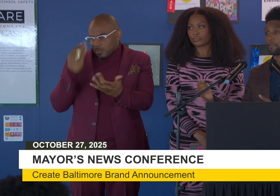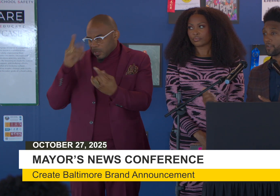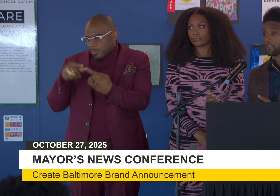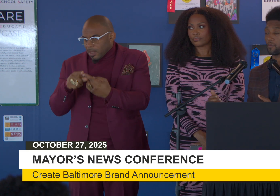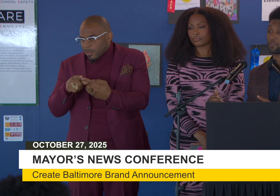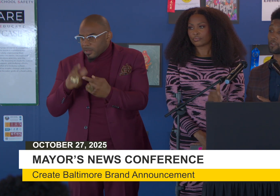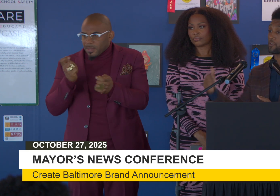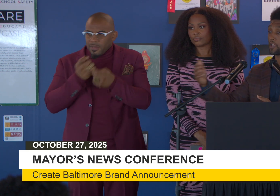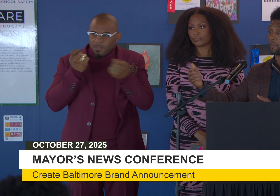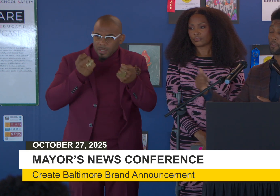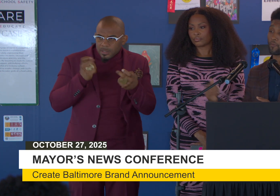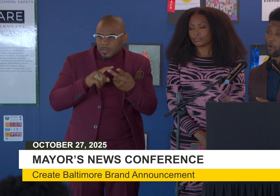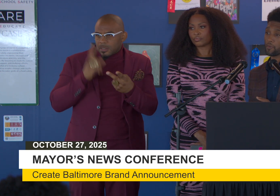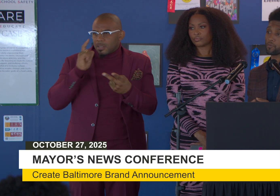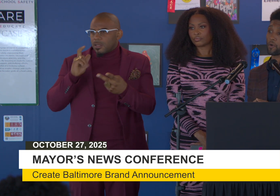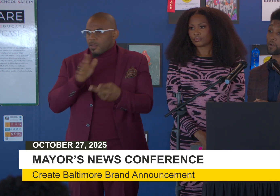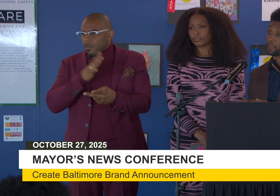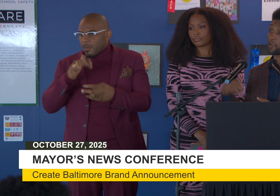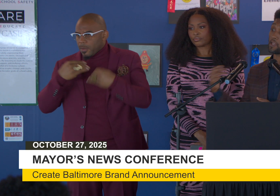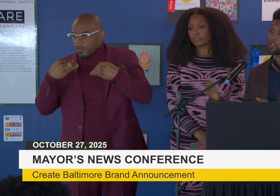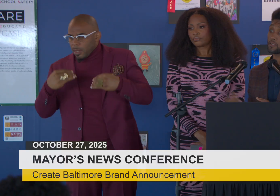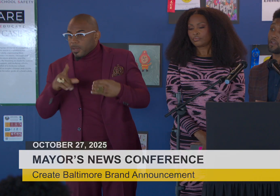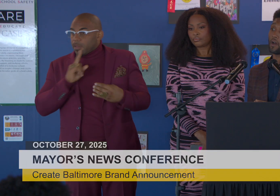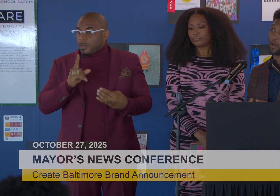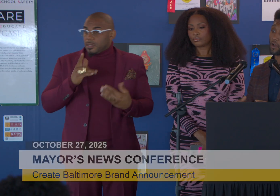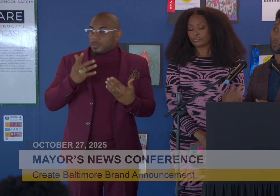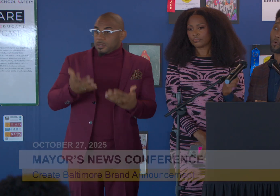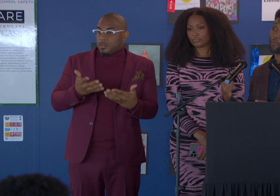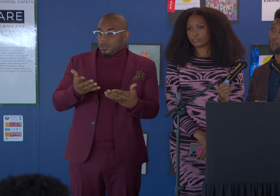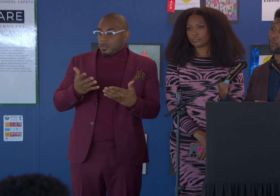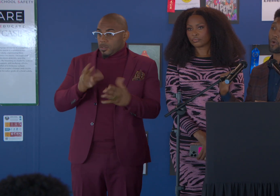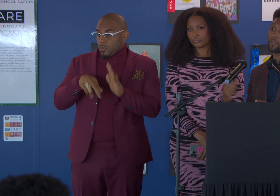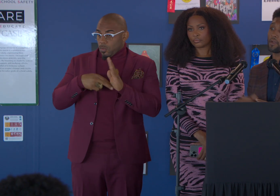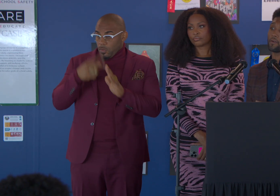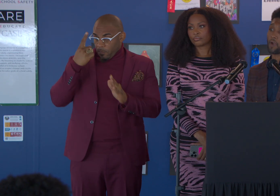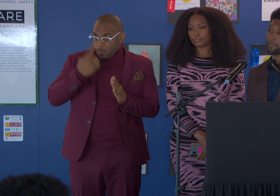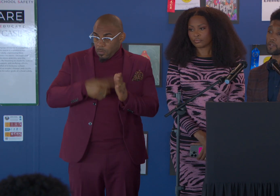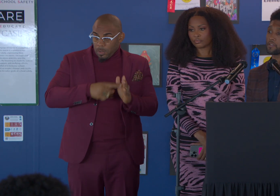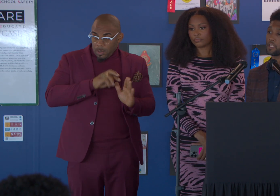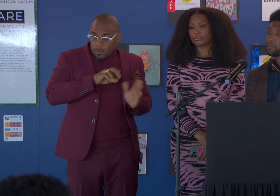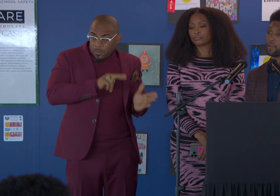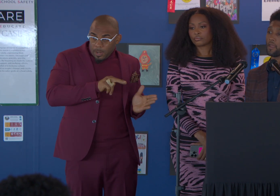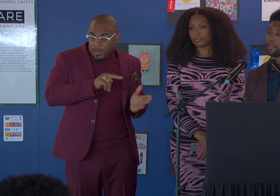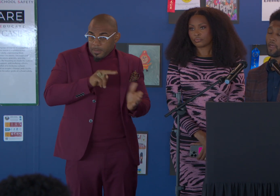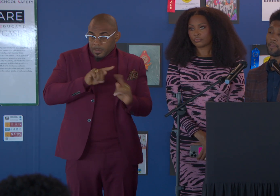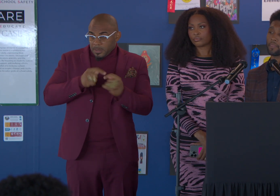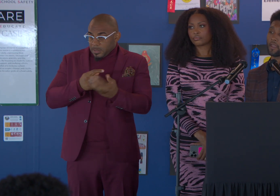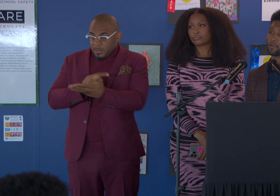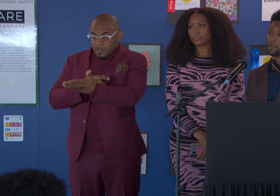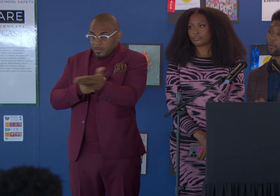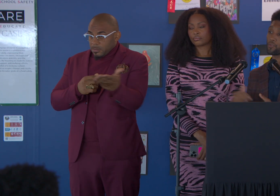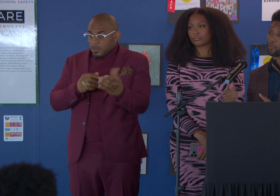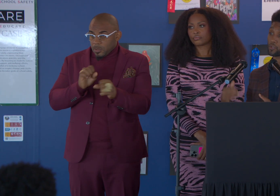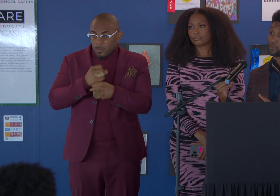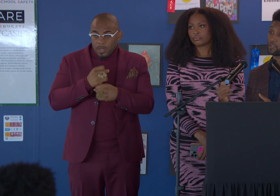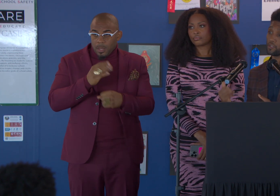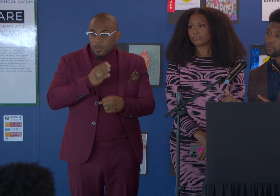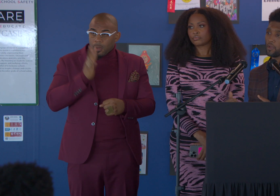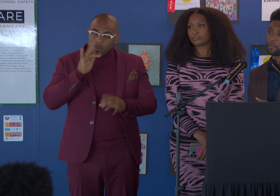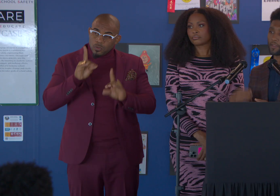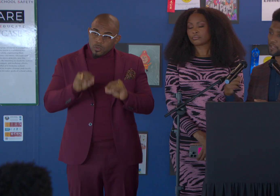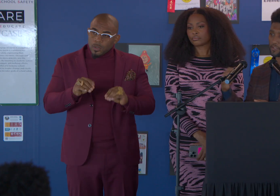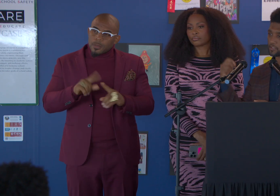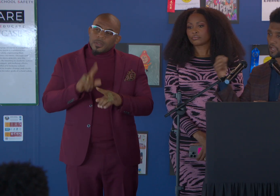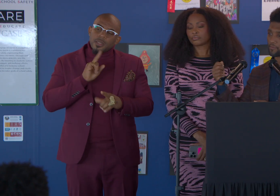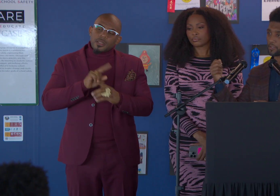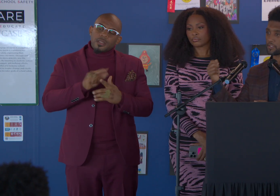think about the festivals and you think about the farmers market, there is a role for what Robyn and the team at Create Baltimore is going to do,